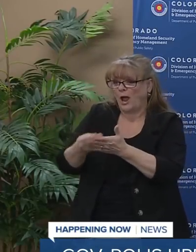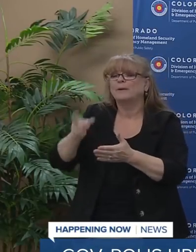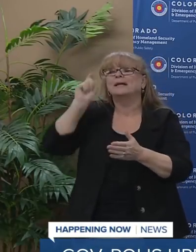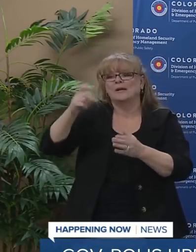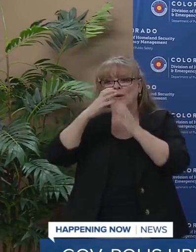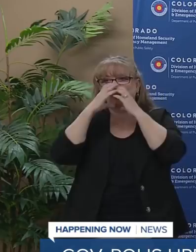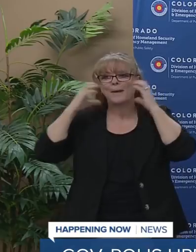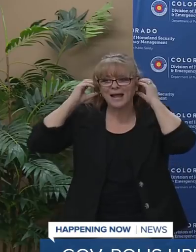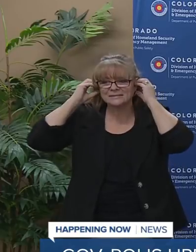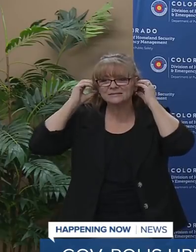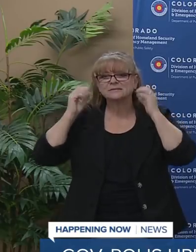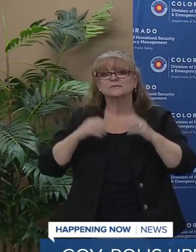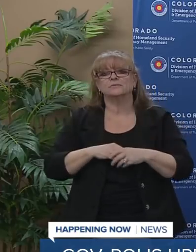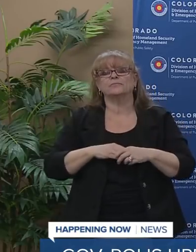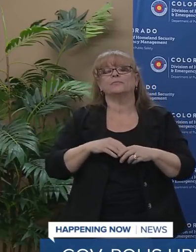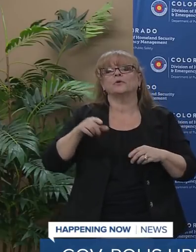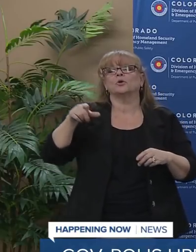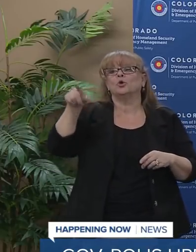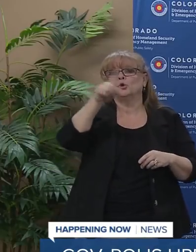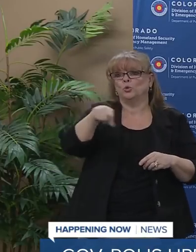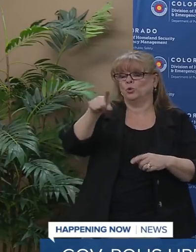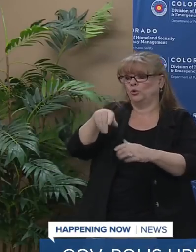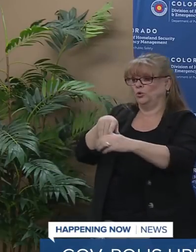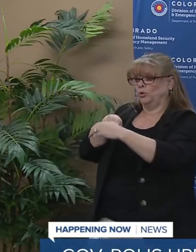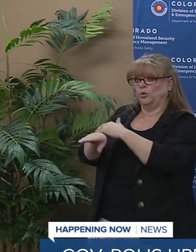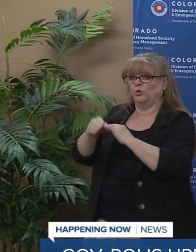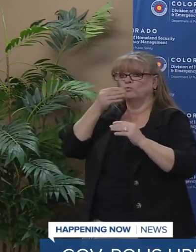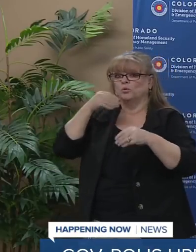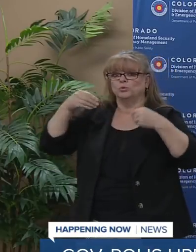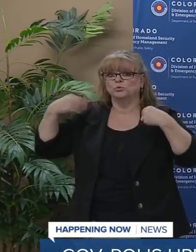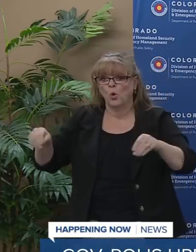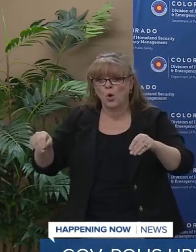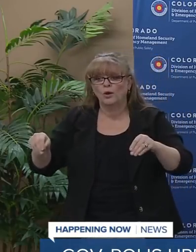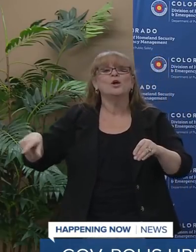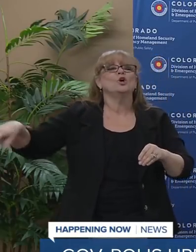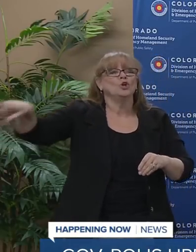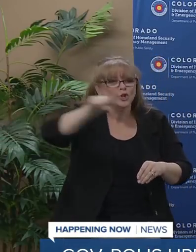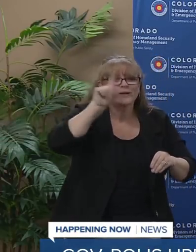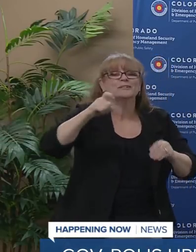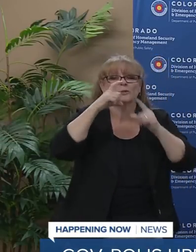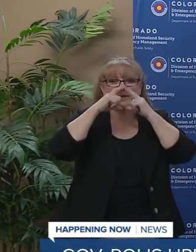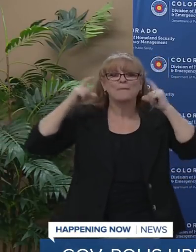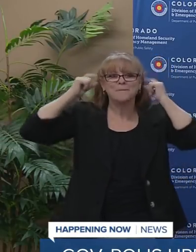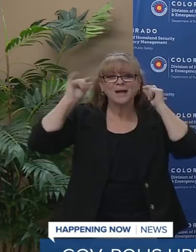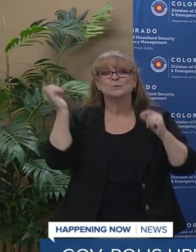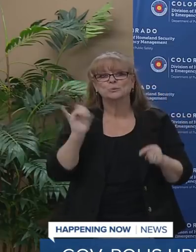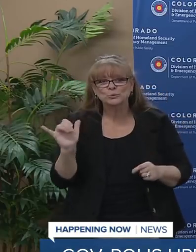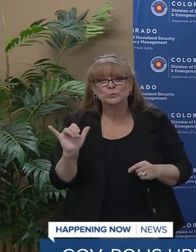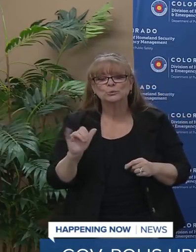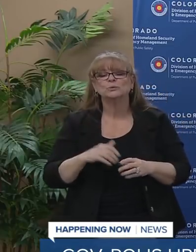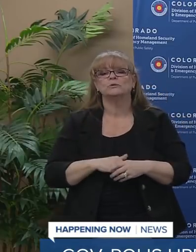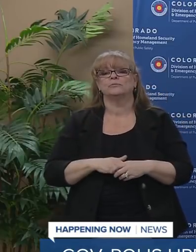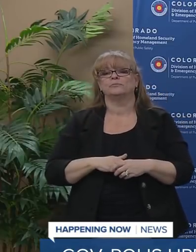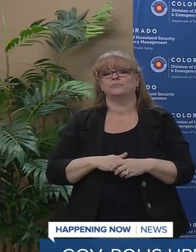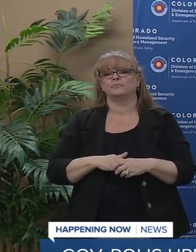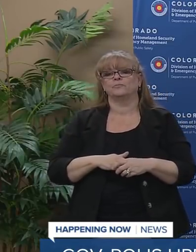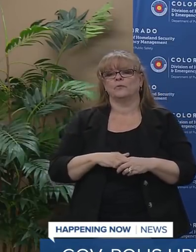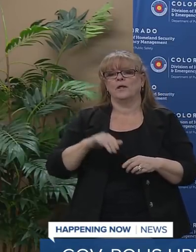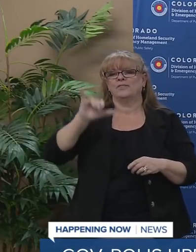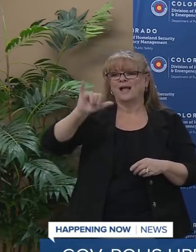shoppers should be wearing masks when they're going, starting tonight. That's a very important piece of why we're converting to a